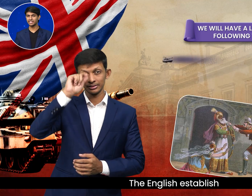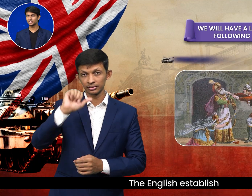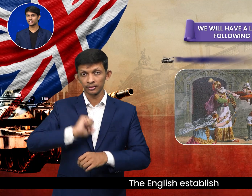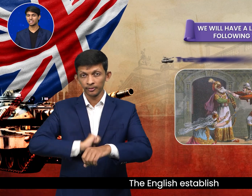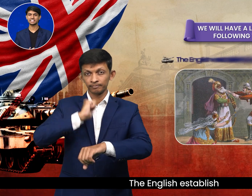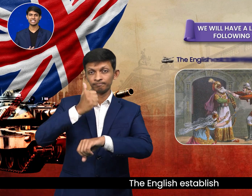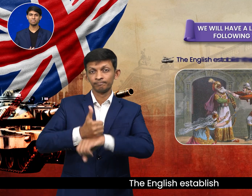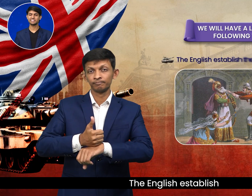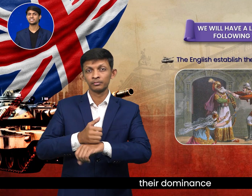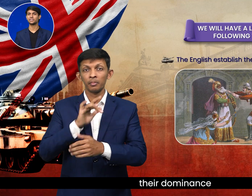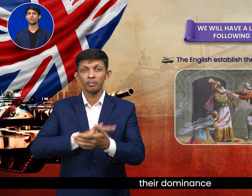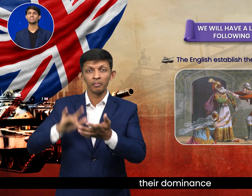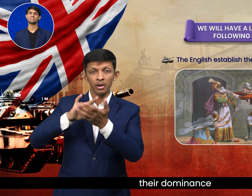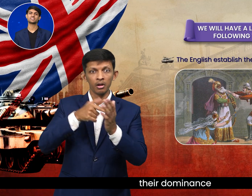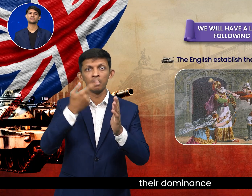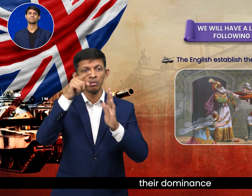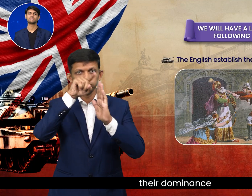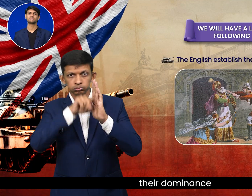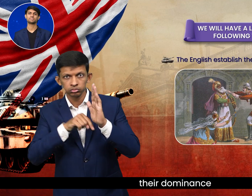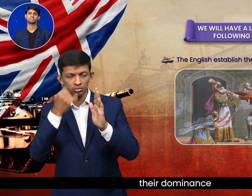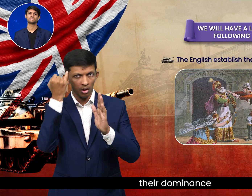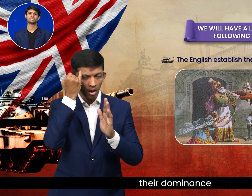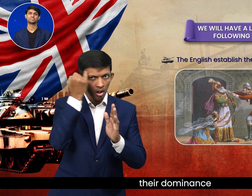The English established their dominance.